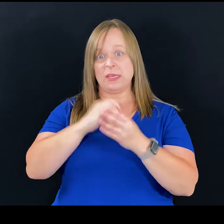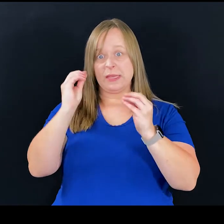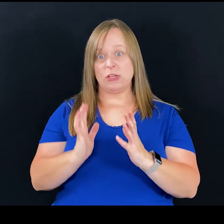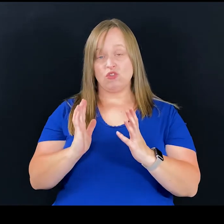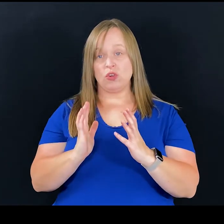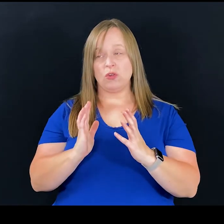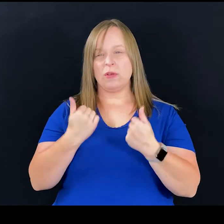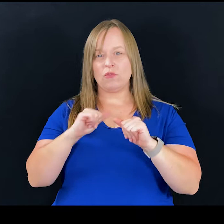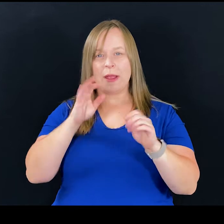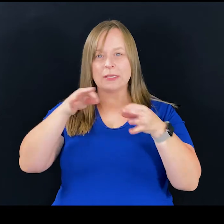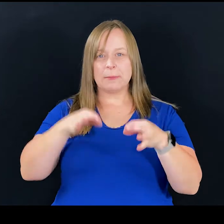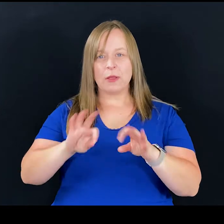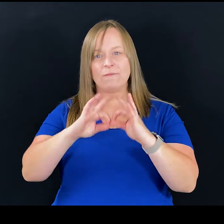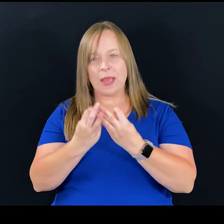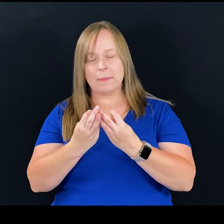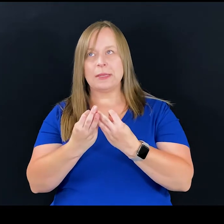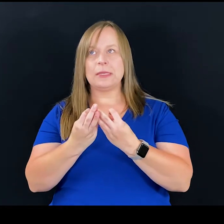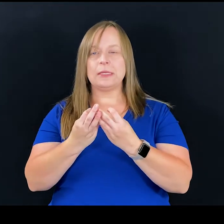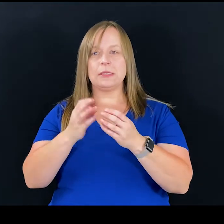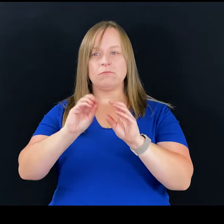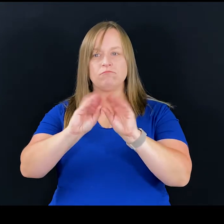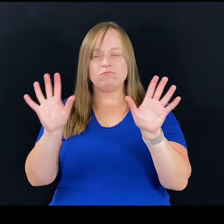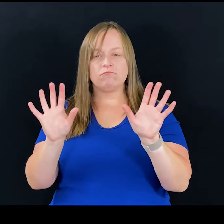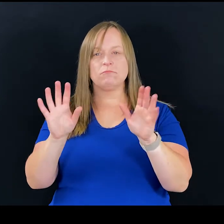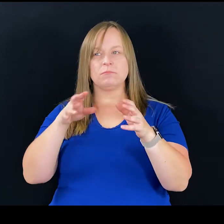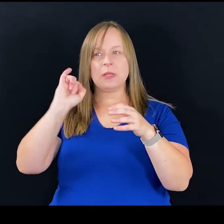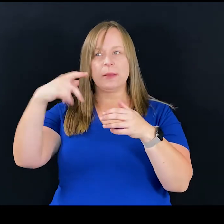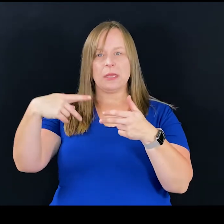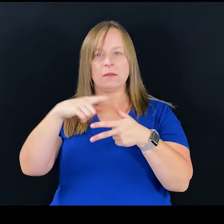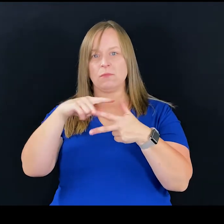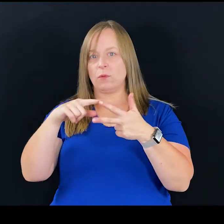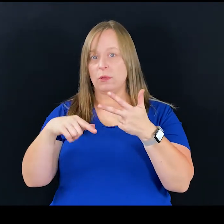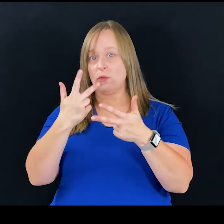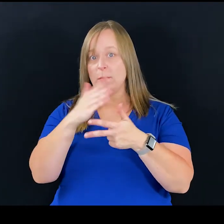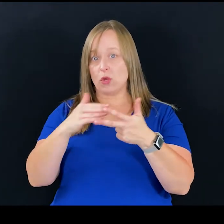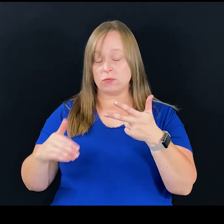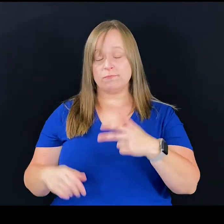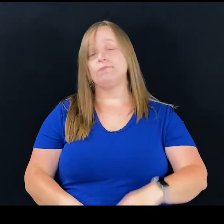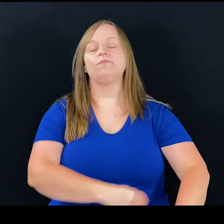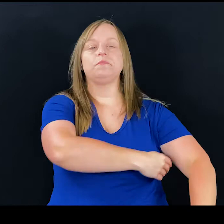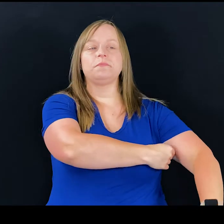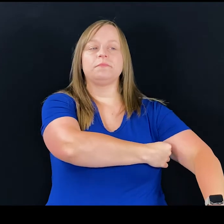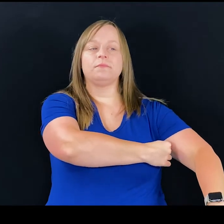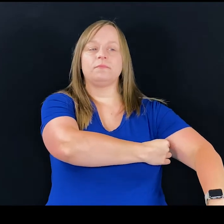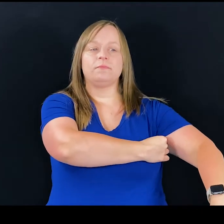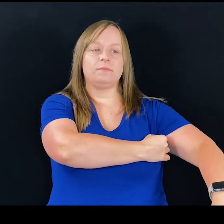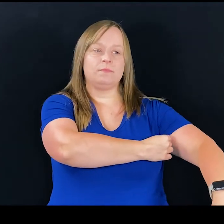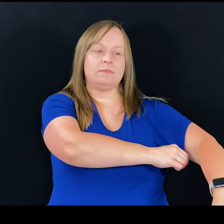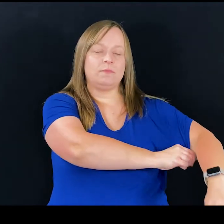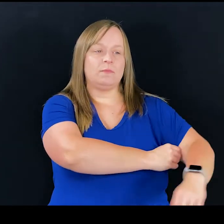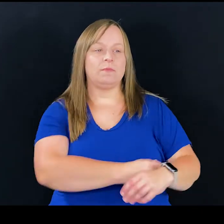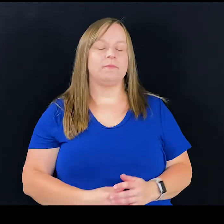helped me as a teacher when I'm trying to explain it with families, when I'm trying to just explain the IEP. There's really 3 parts.